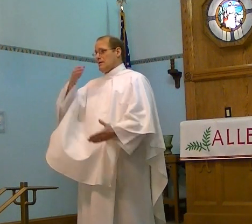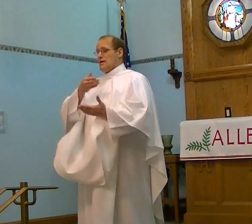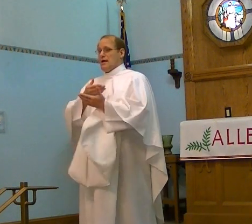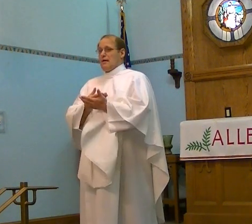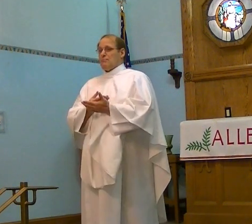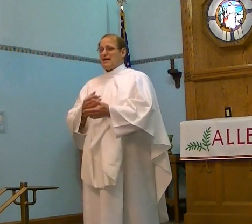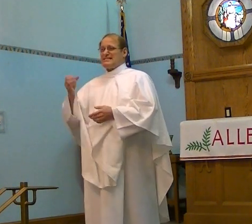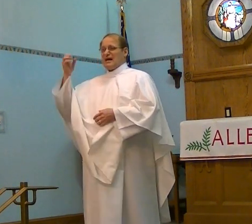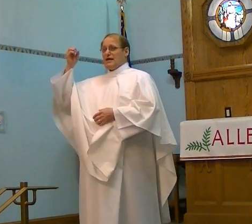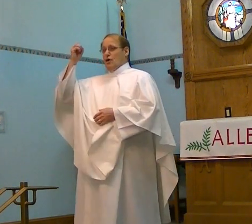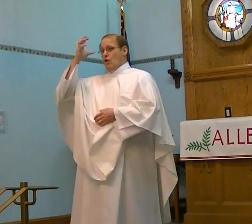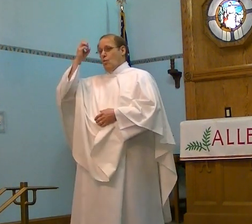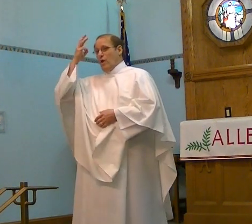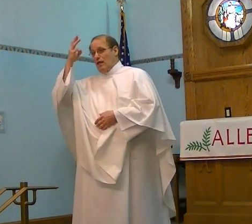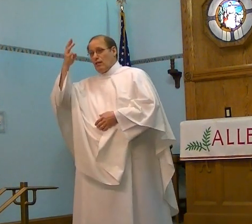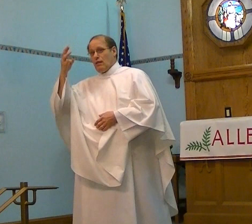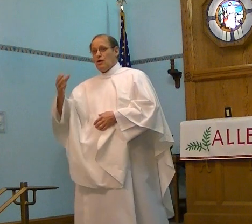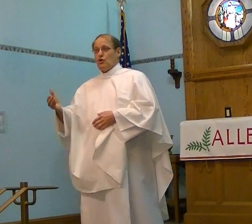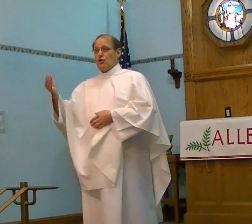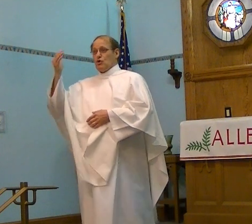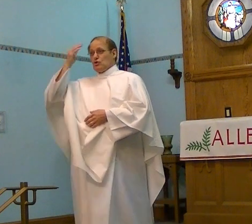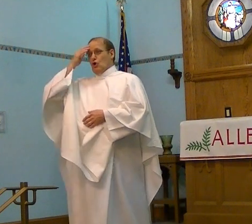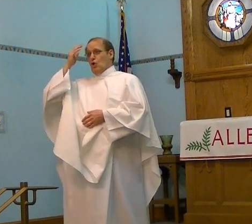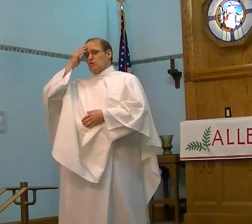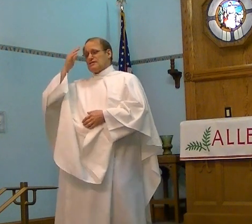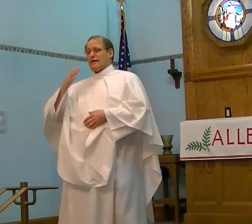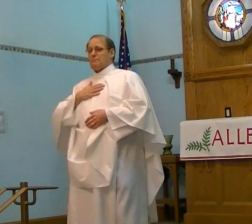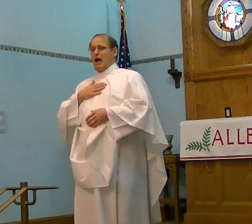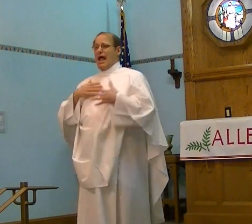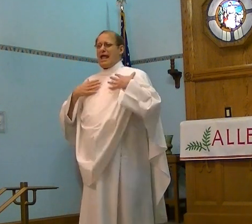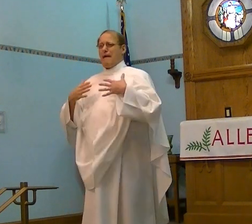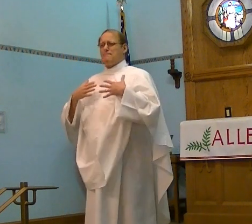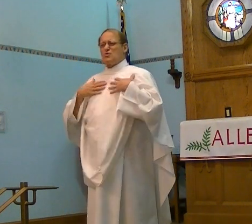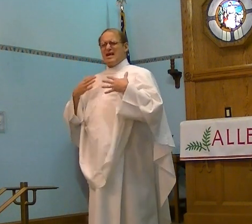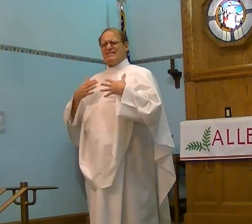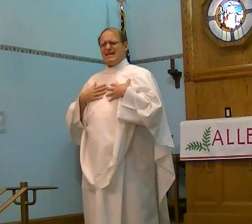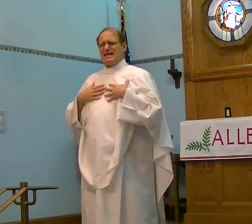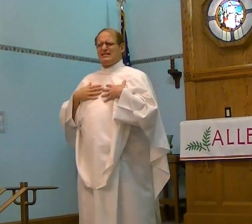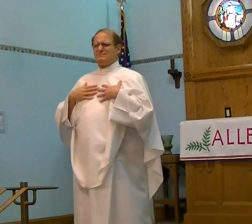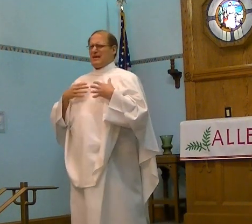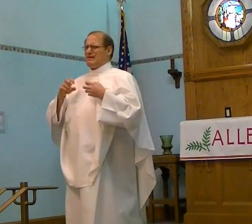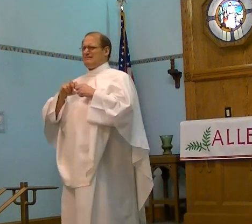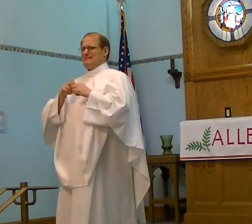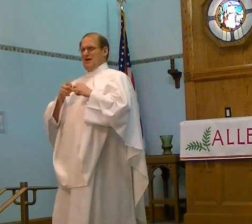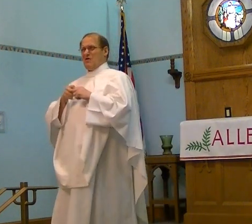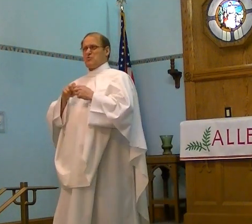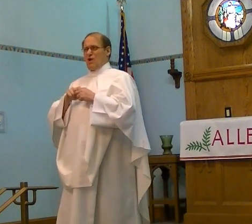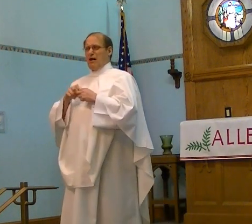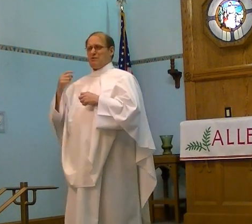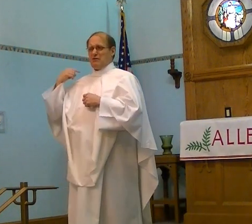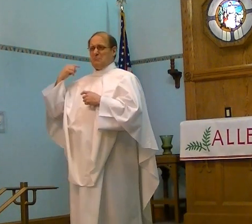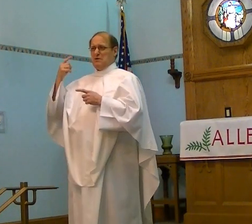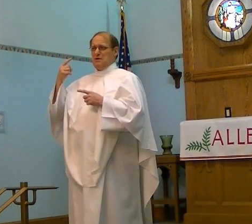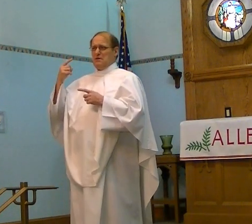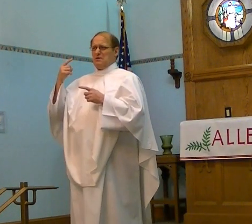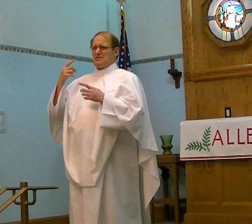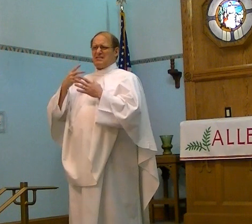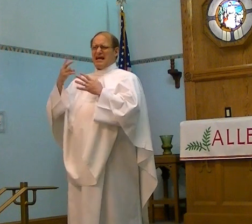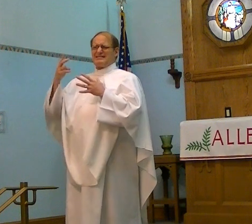My son, Will, knows that my breathing has been a problem the last